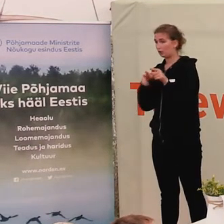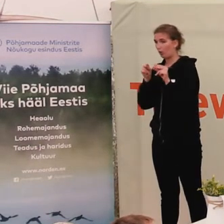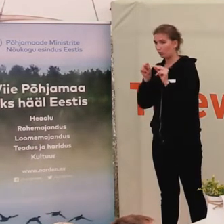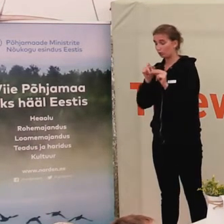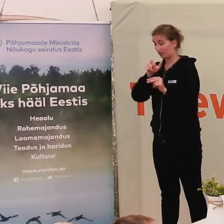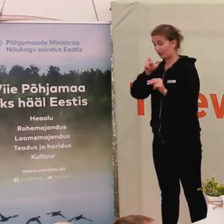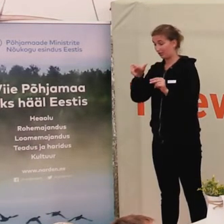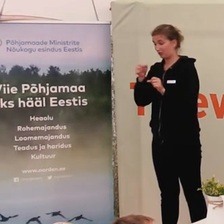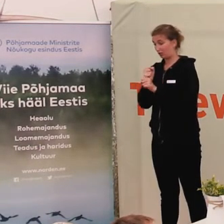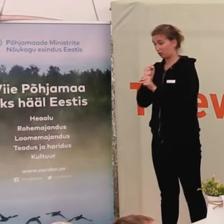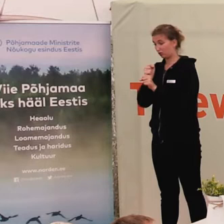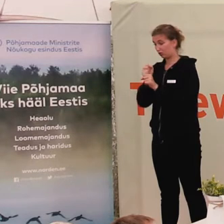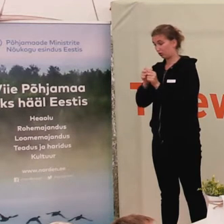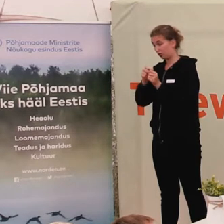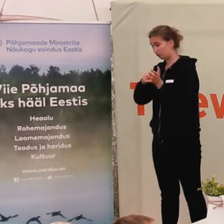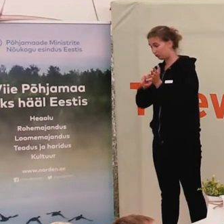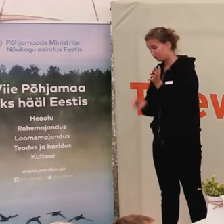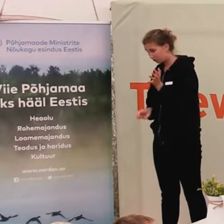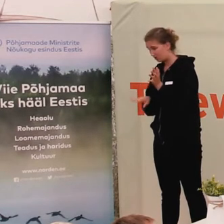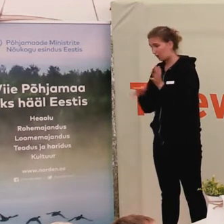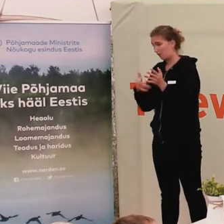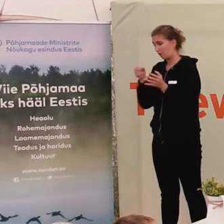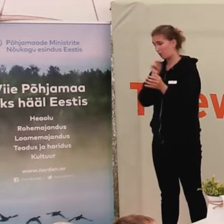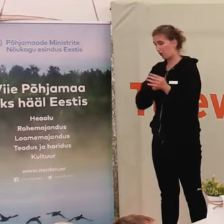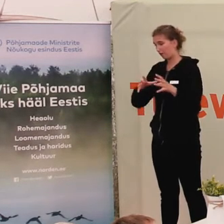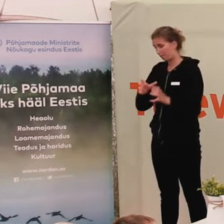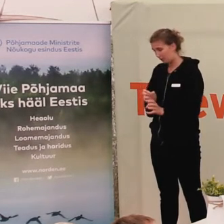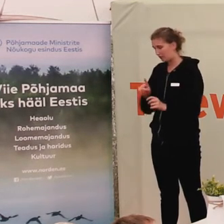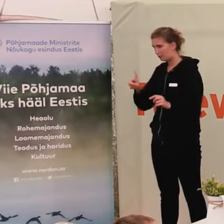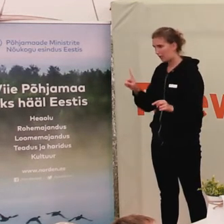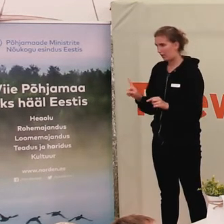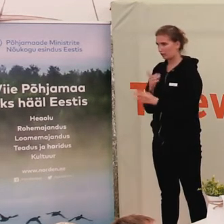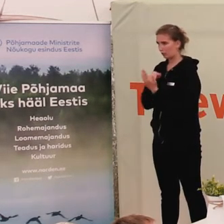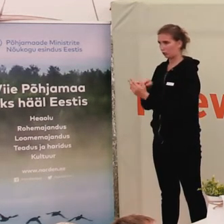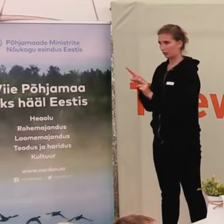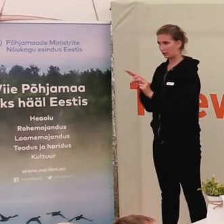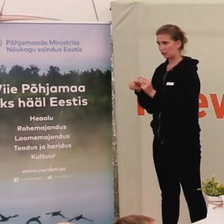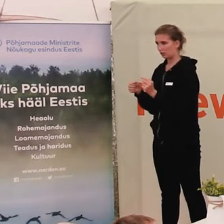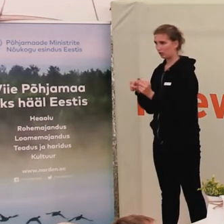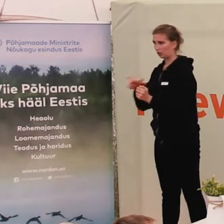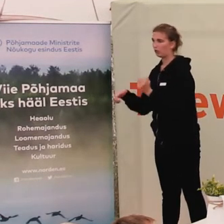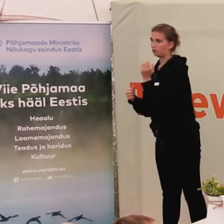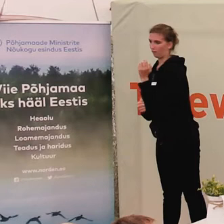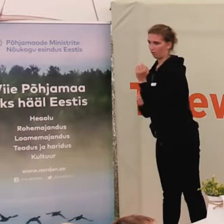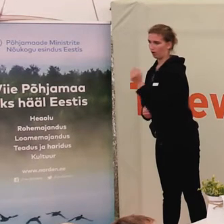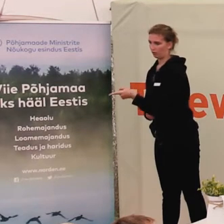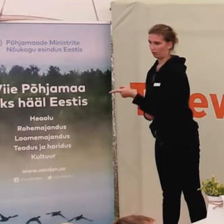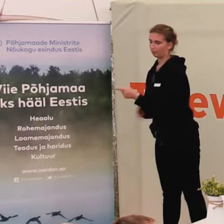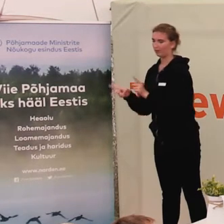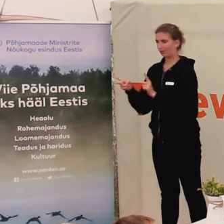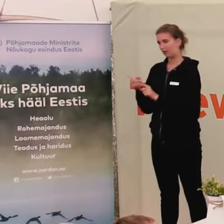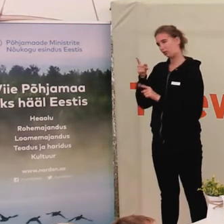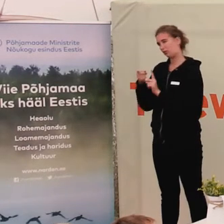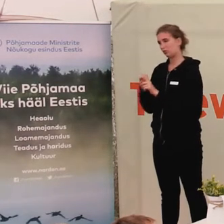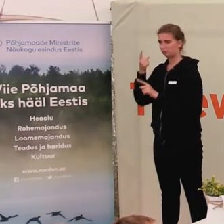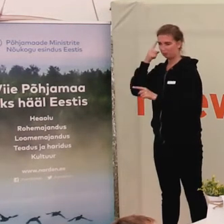lose jobs or get low salaries, then it affects poor people first. That's the first consideration. Second thing is